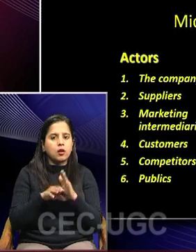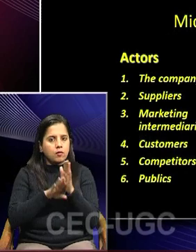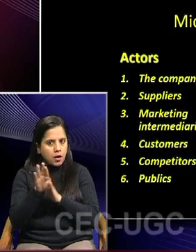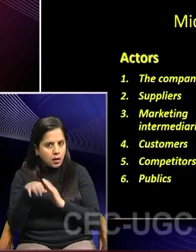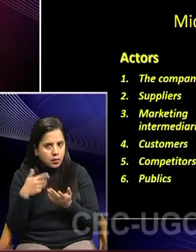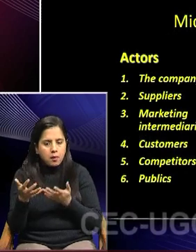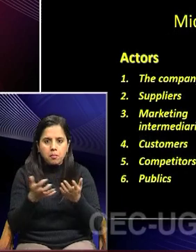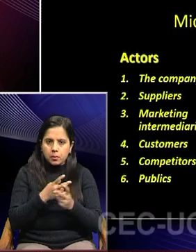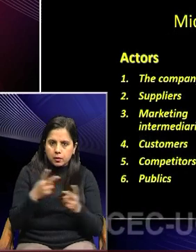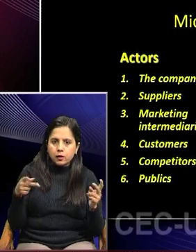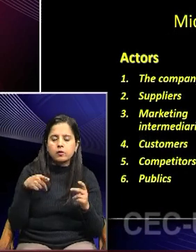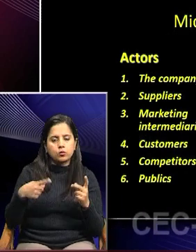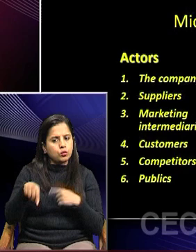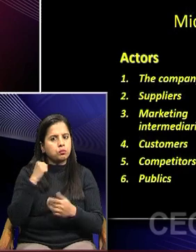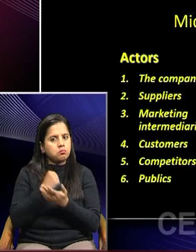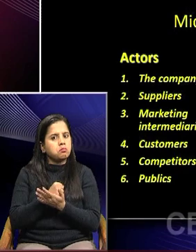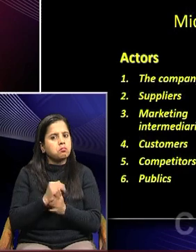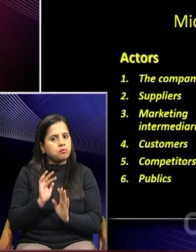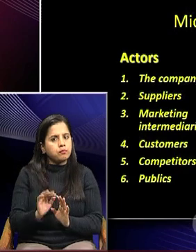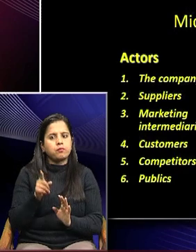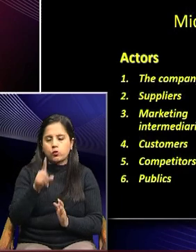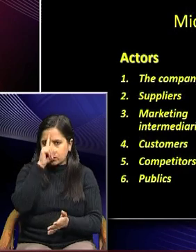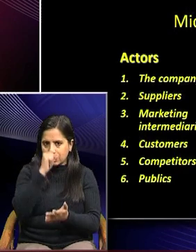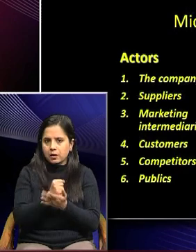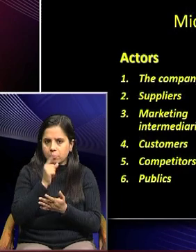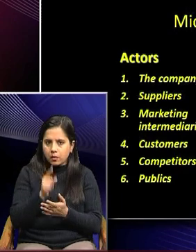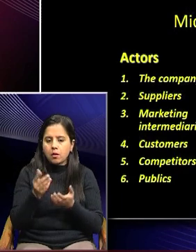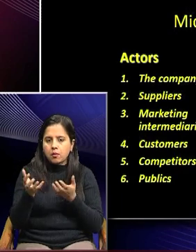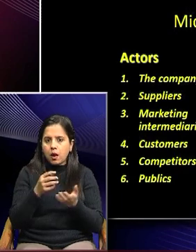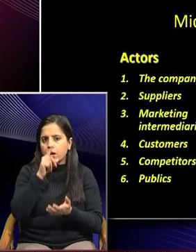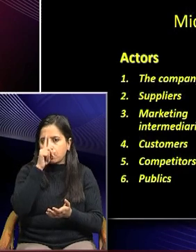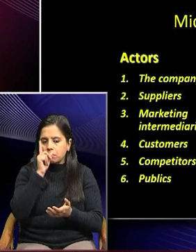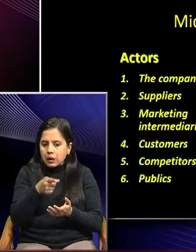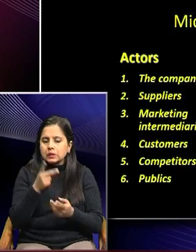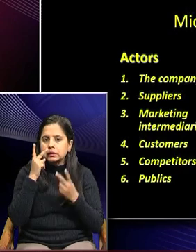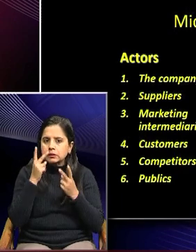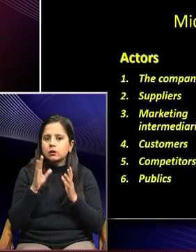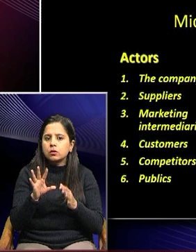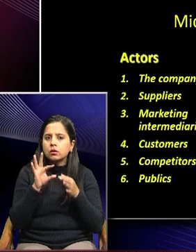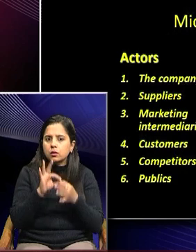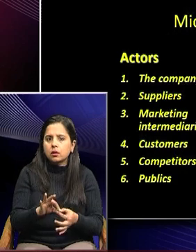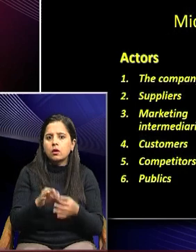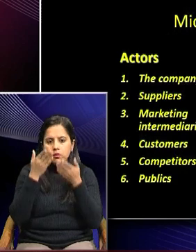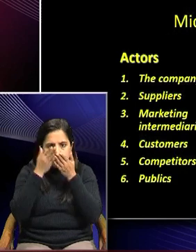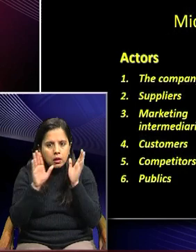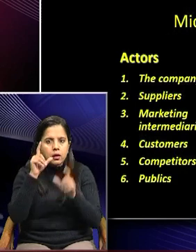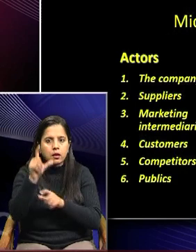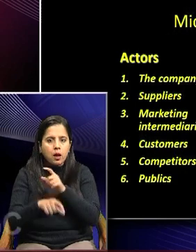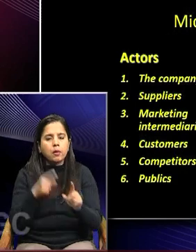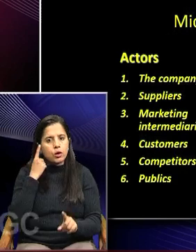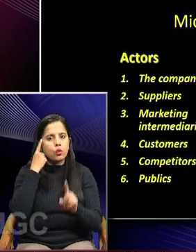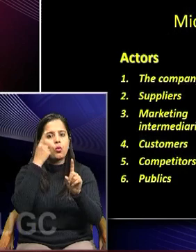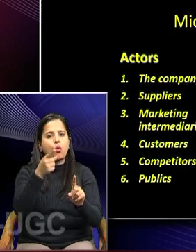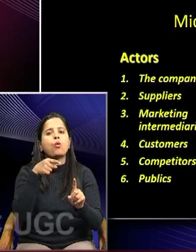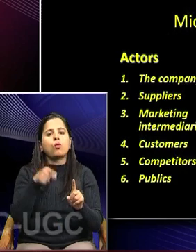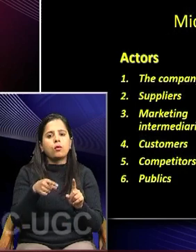and accounting. They should actually decide that marketing decisions must relate to broader company goals and